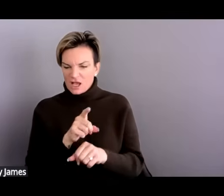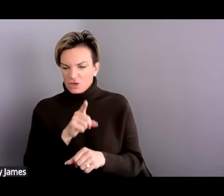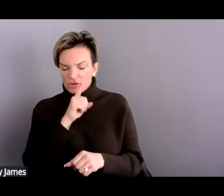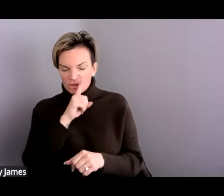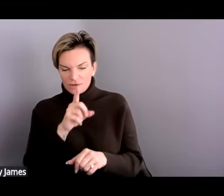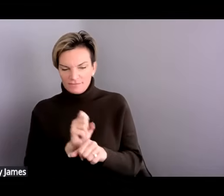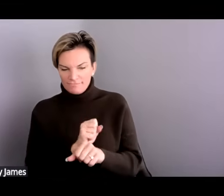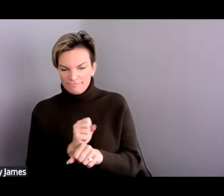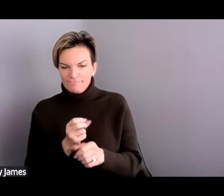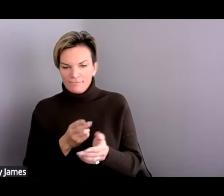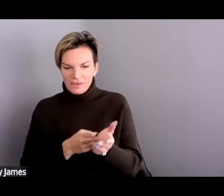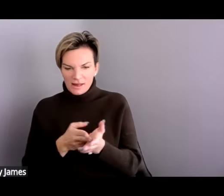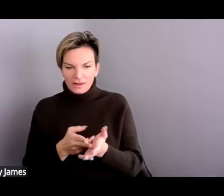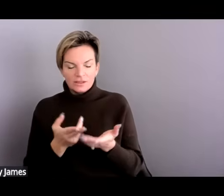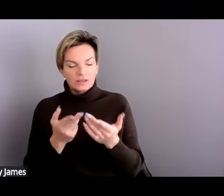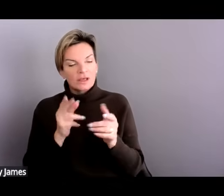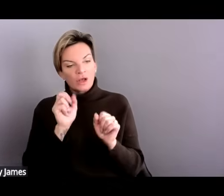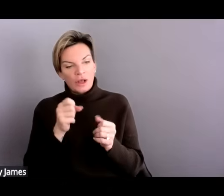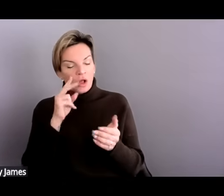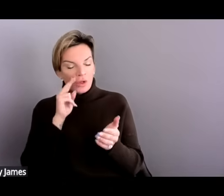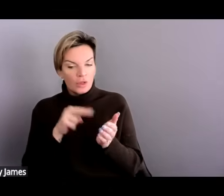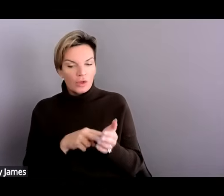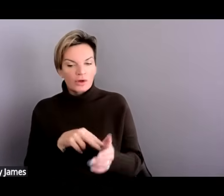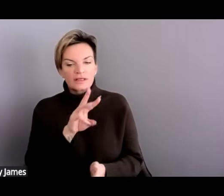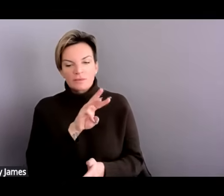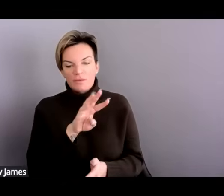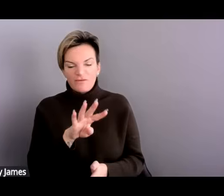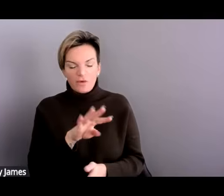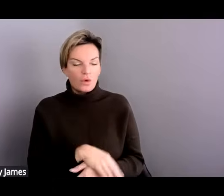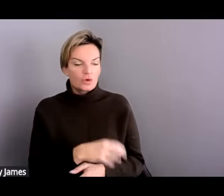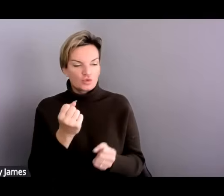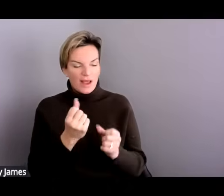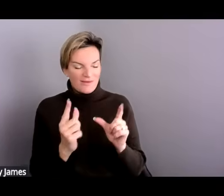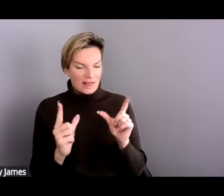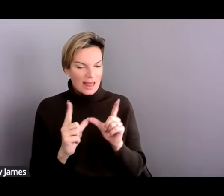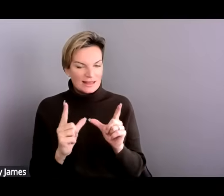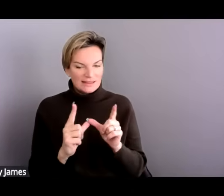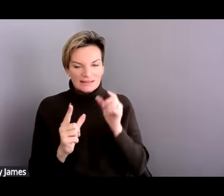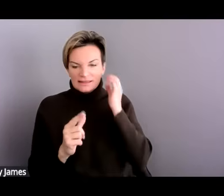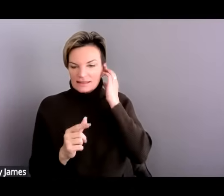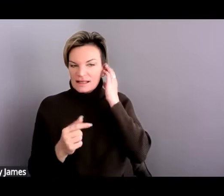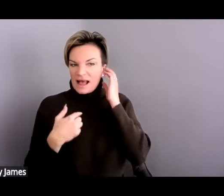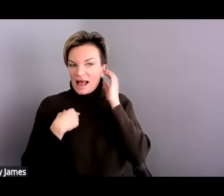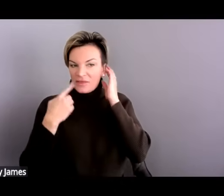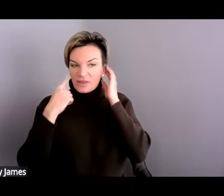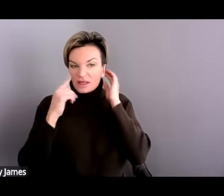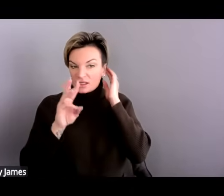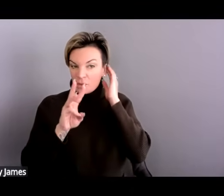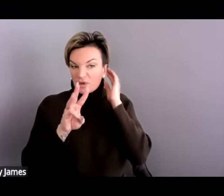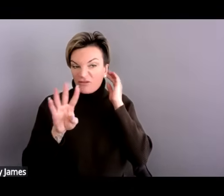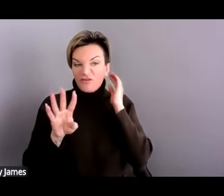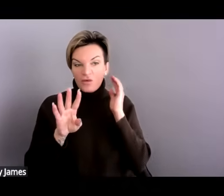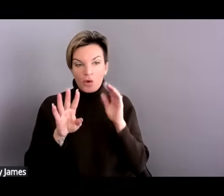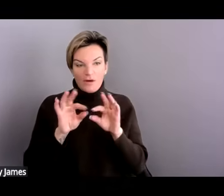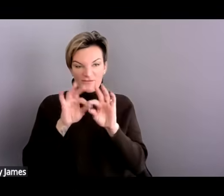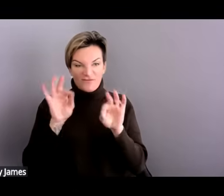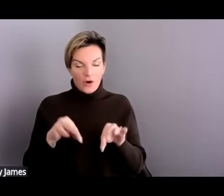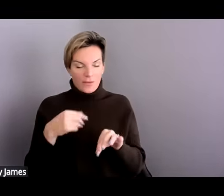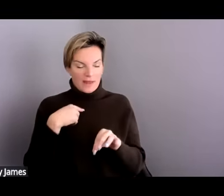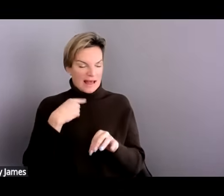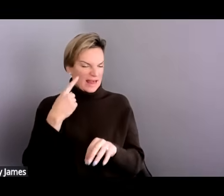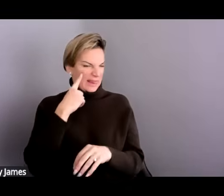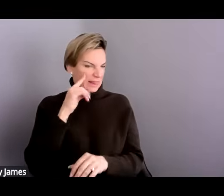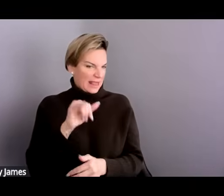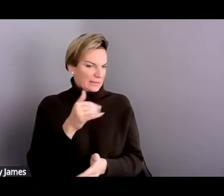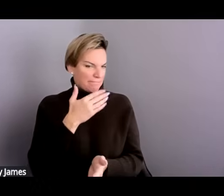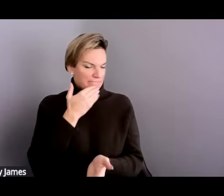license or a W-4 form. I think the W-4 form is probably the best. If